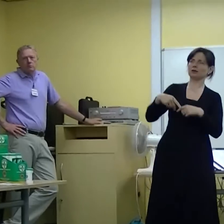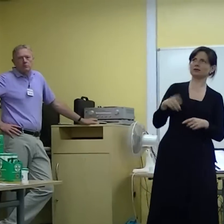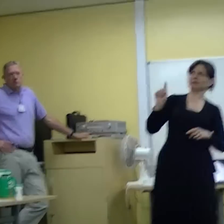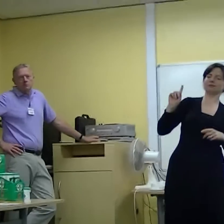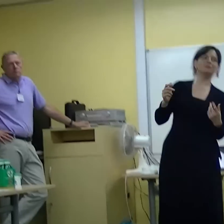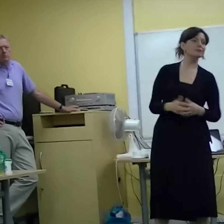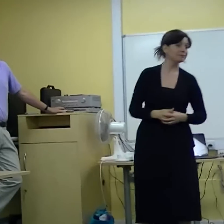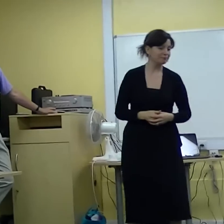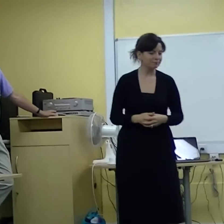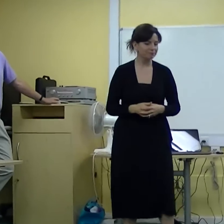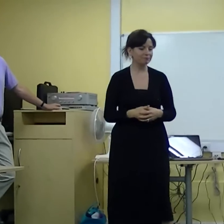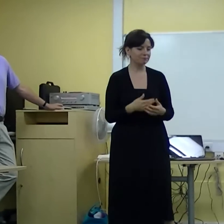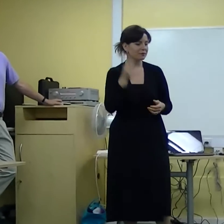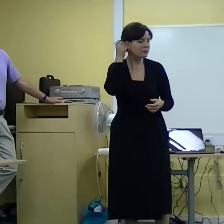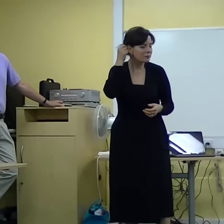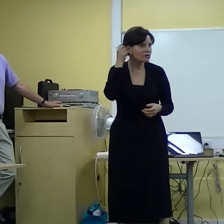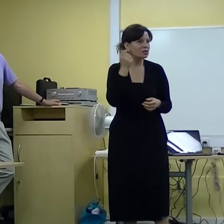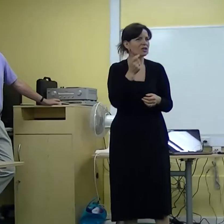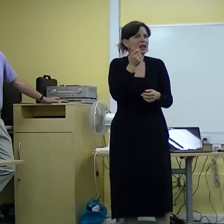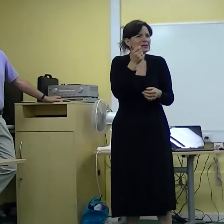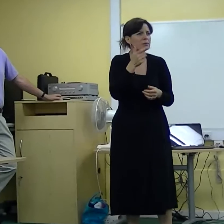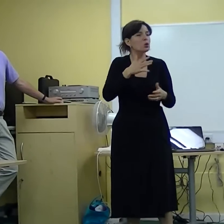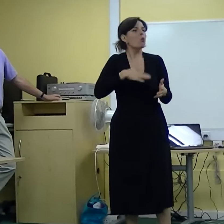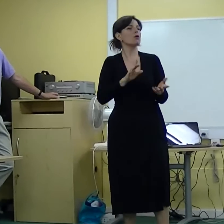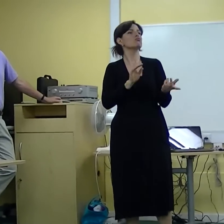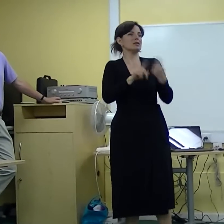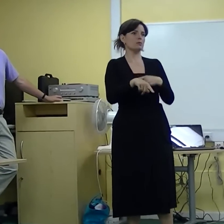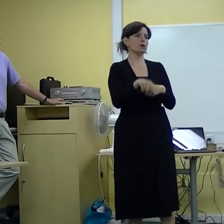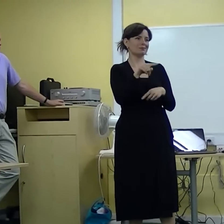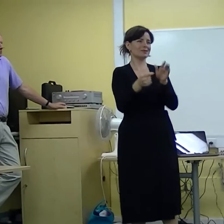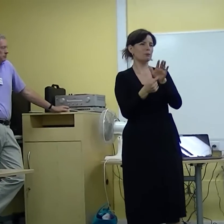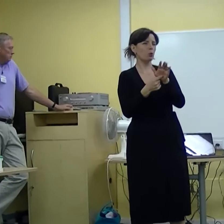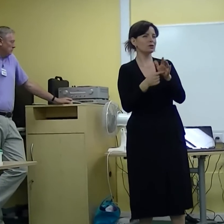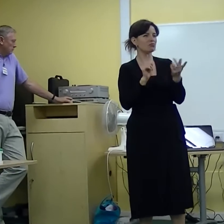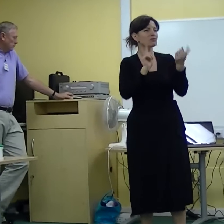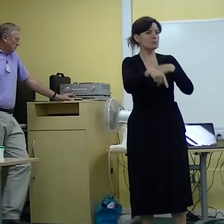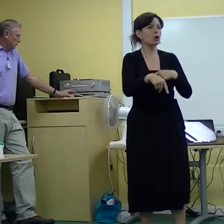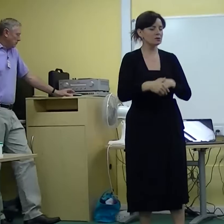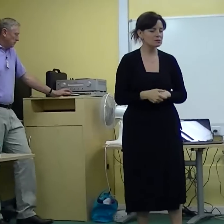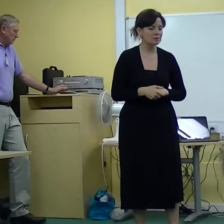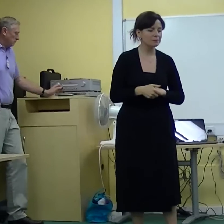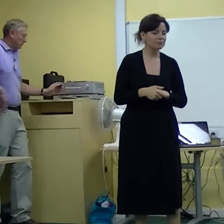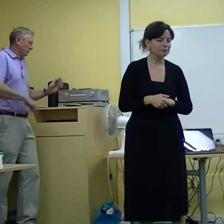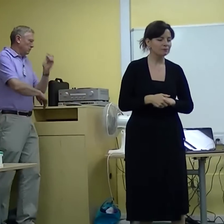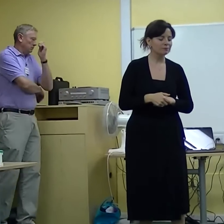So just pinch their ear. Just try to get them to respond. That's what you're trying to do.